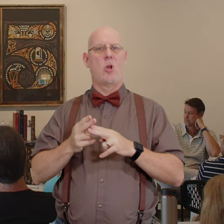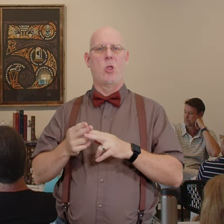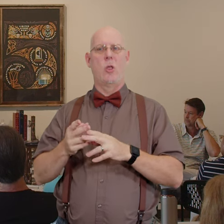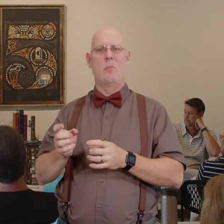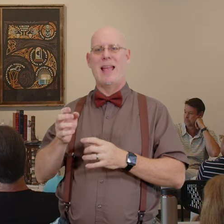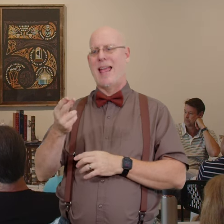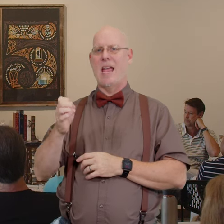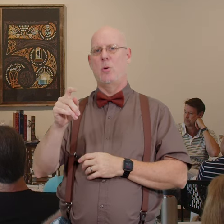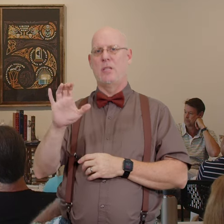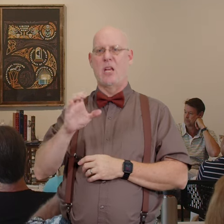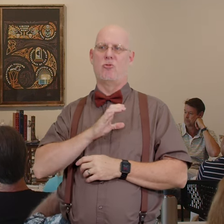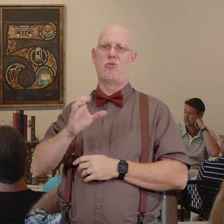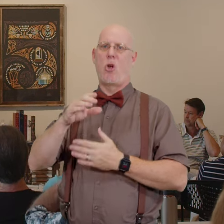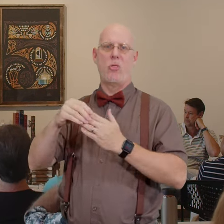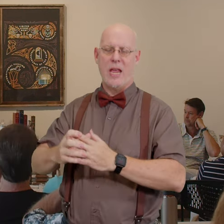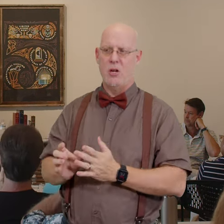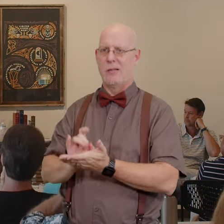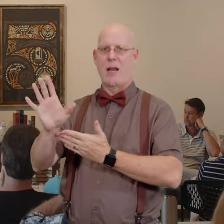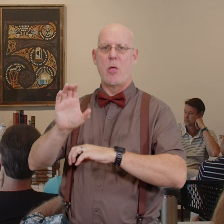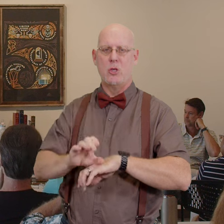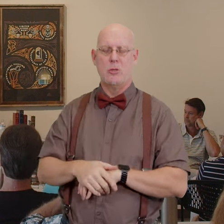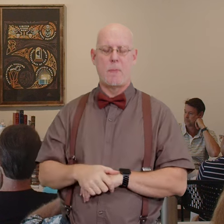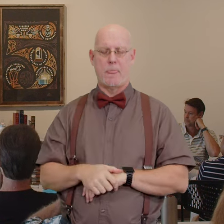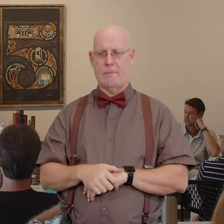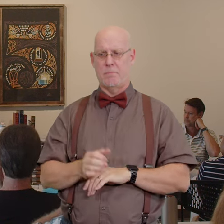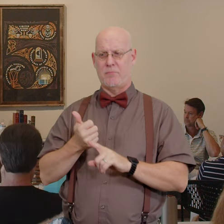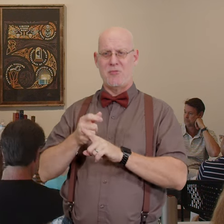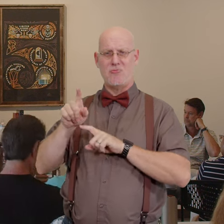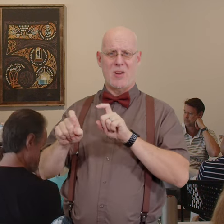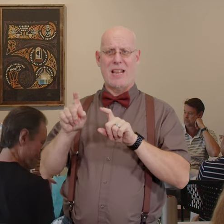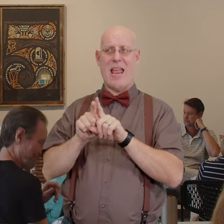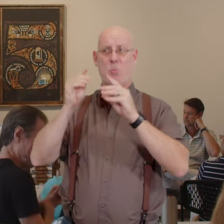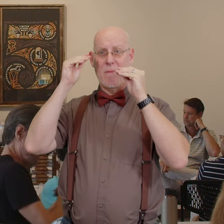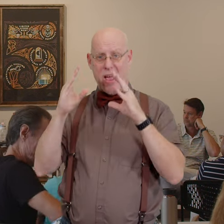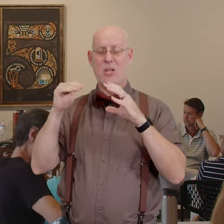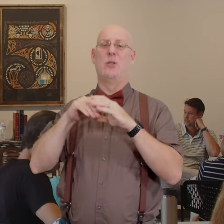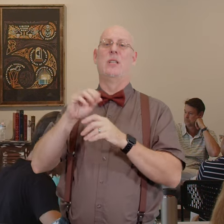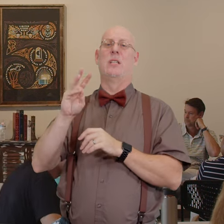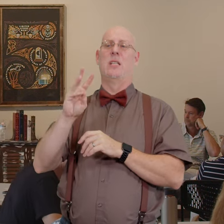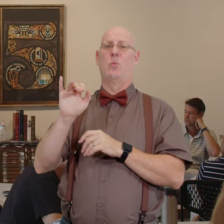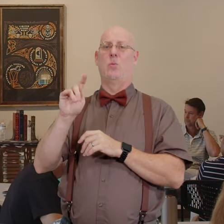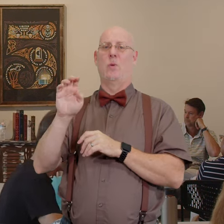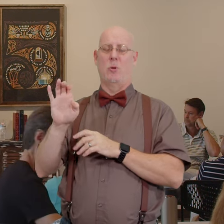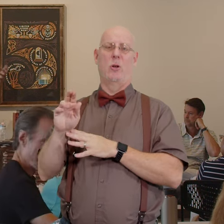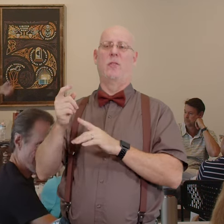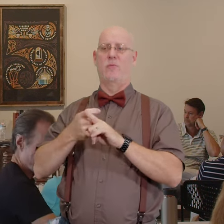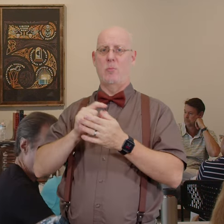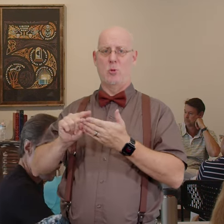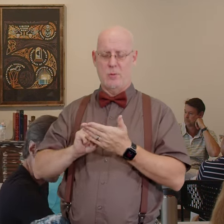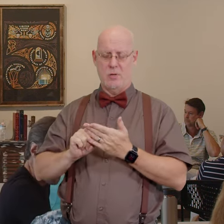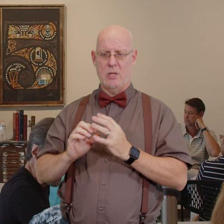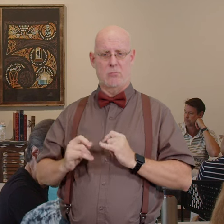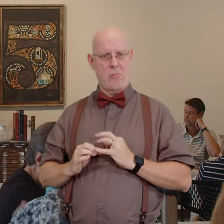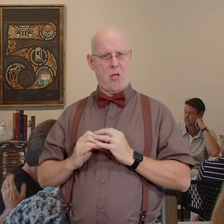them a heretic. They're a cult leader. Kick them out of the church. But he's questioning it as a professor in Wittenberg from Scripture. And then, of